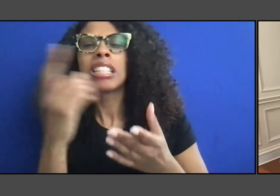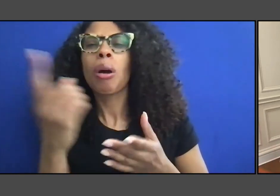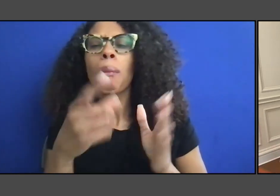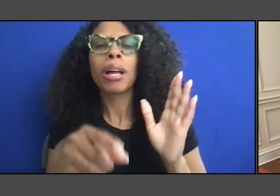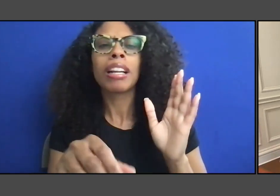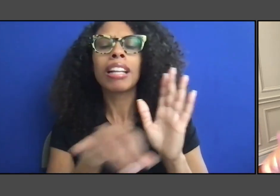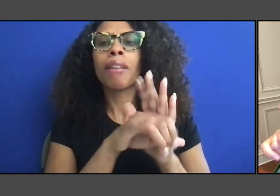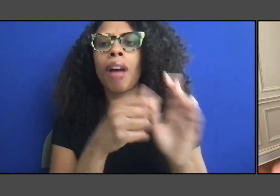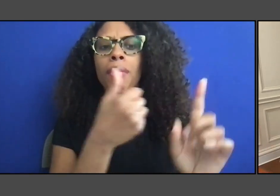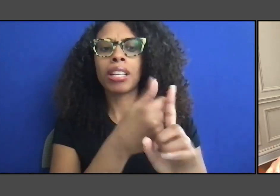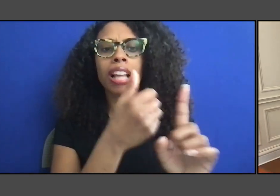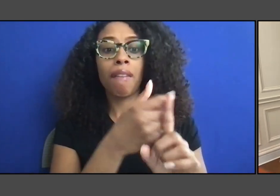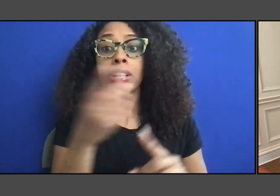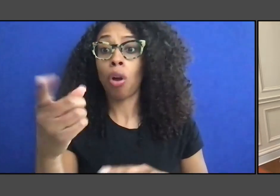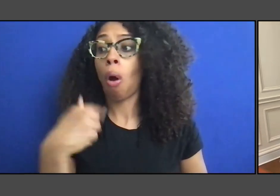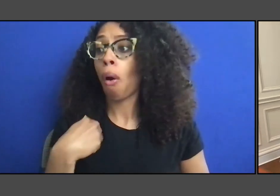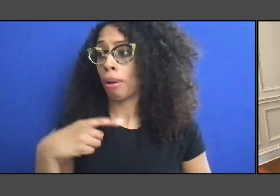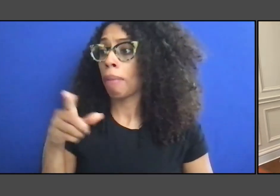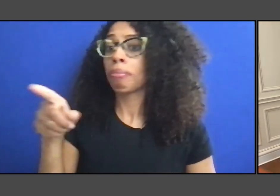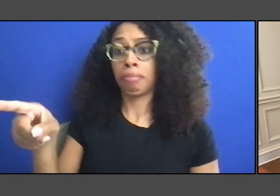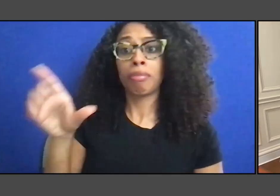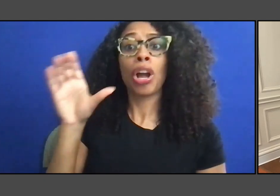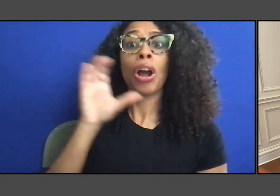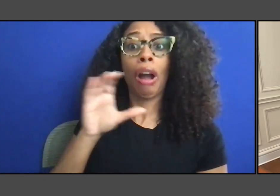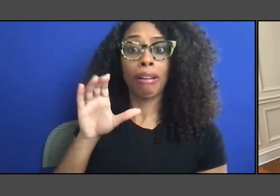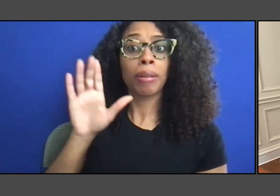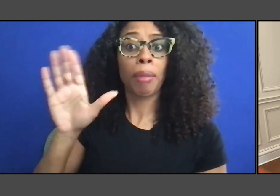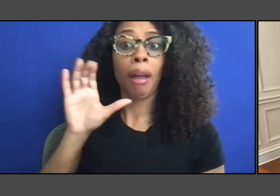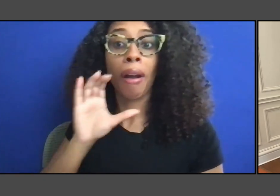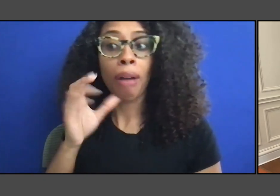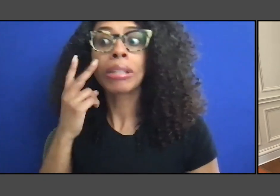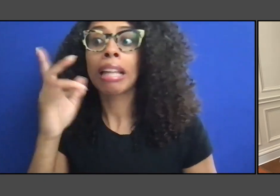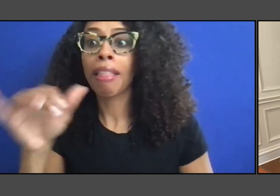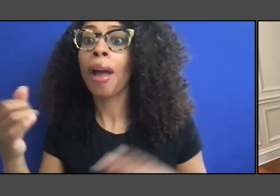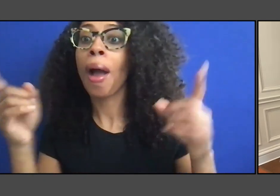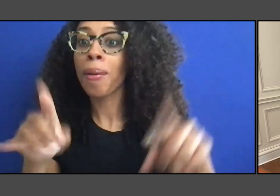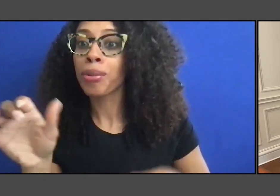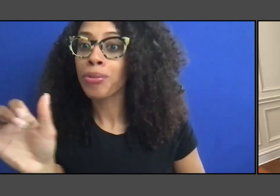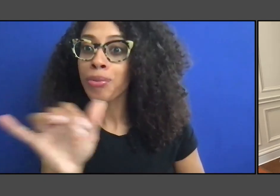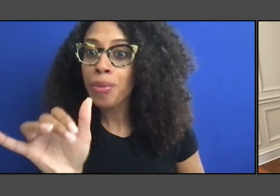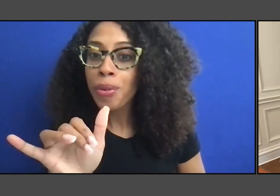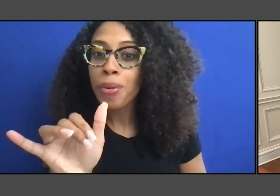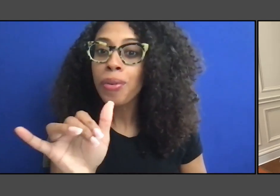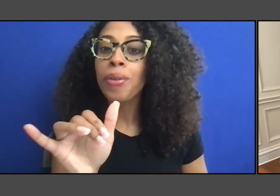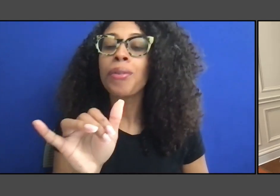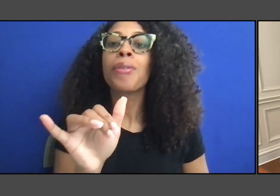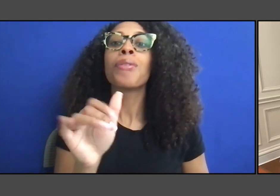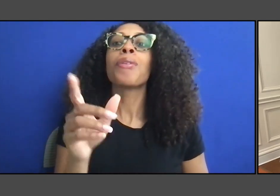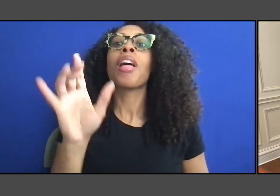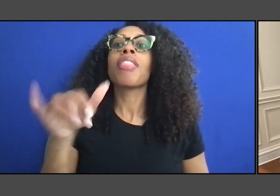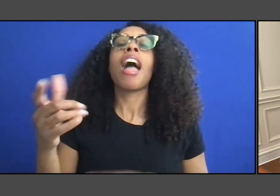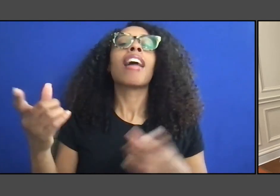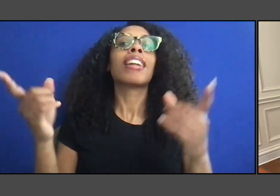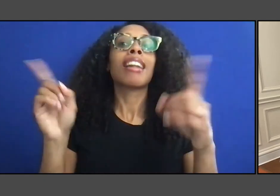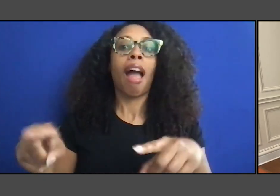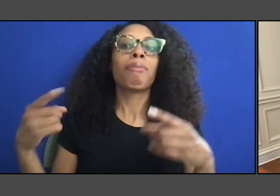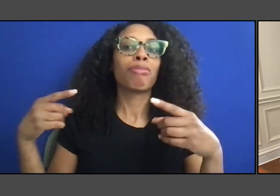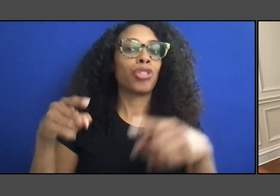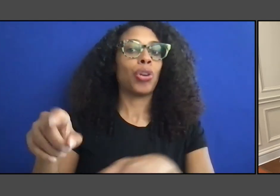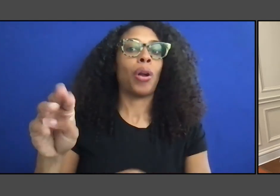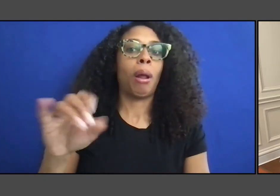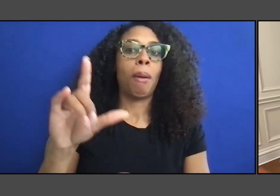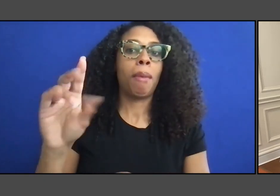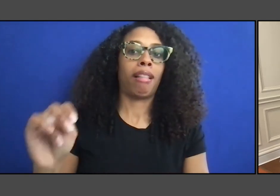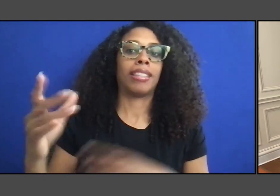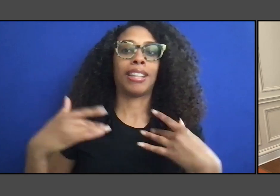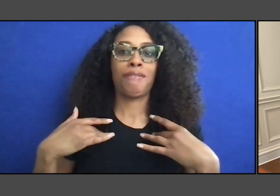someone's cousin. So we see that happening too, that happened in the chats during our Mellon events. And so to this